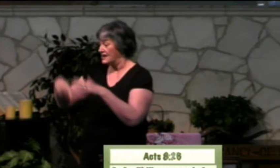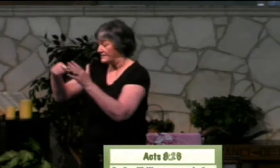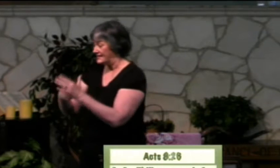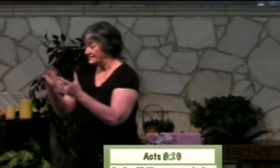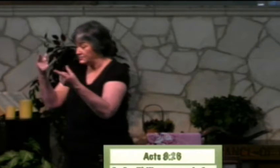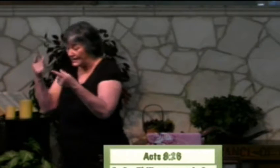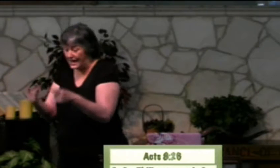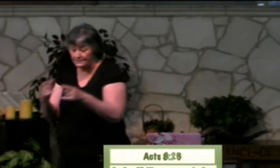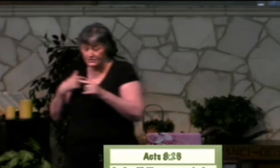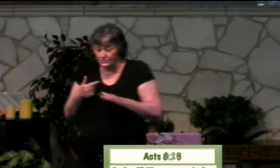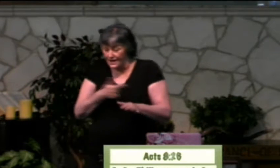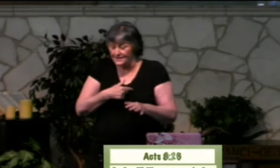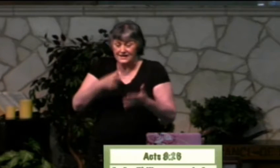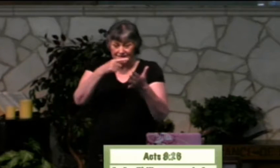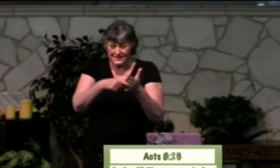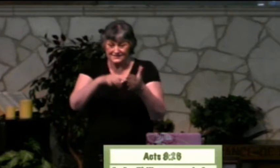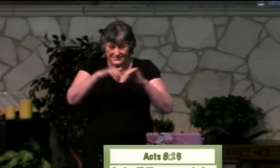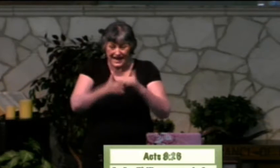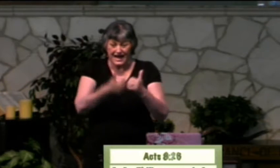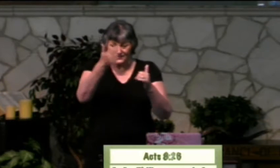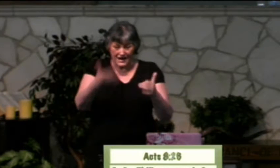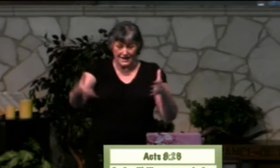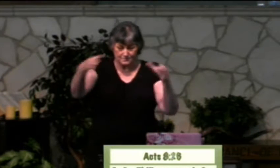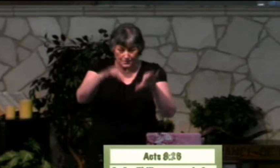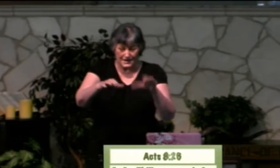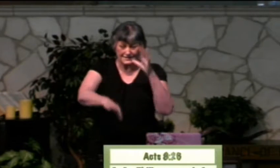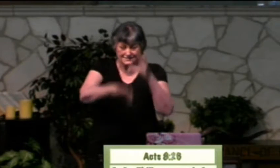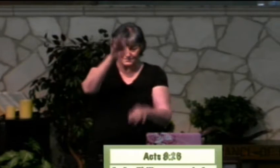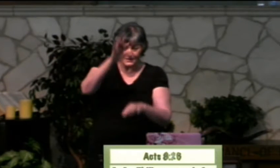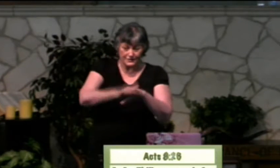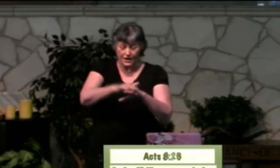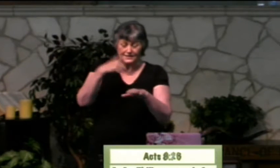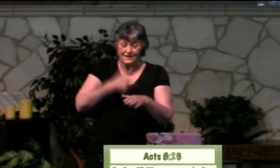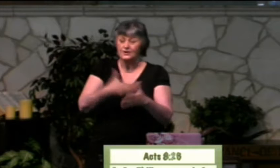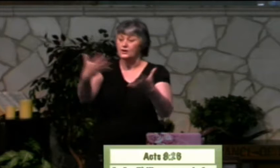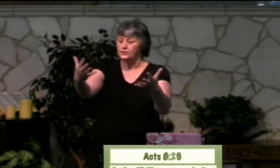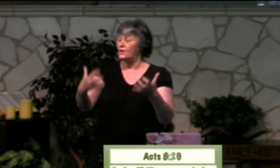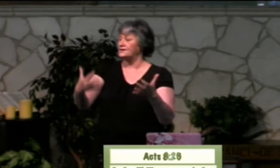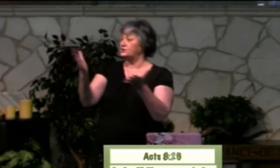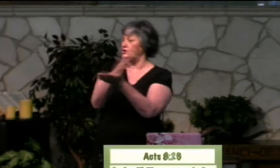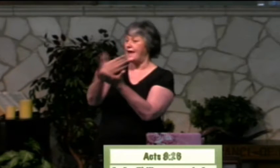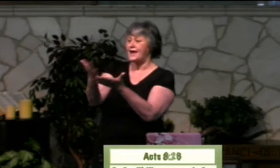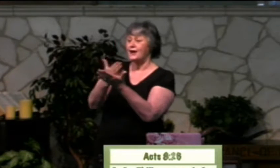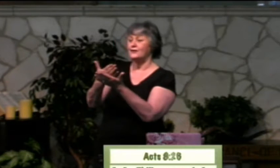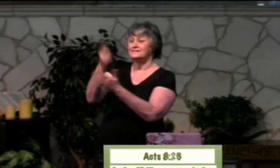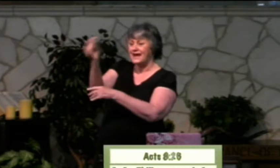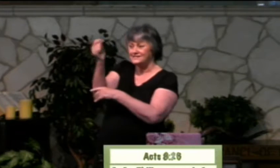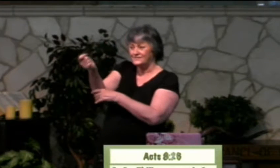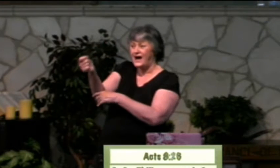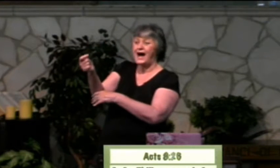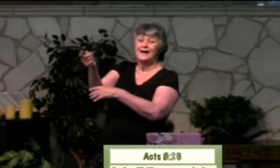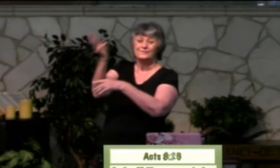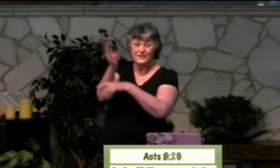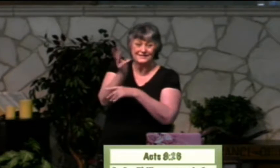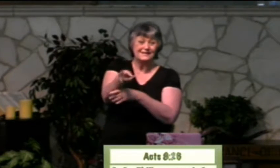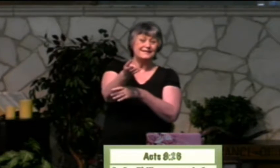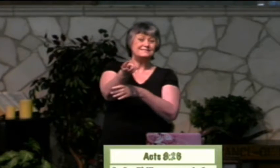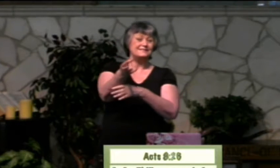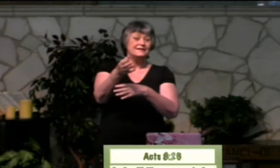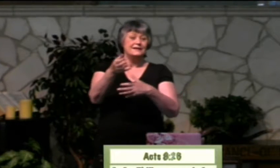This is what happened to us. This is how God poured out His Spirit on us. You want to share and testify and witness and